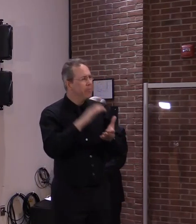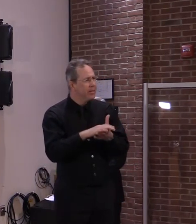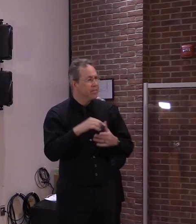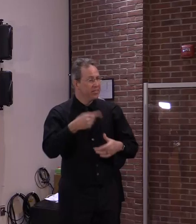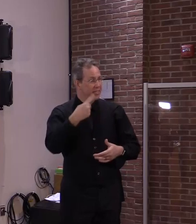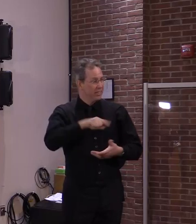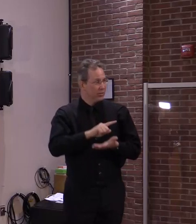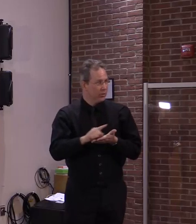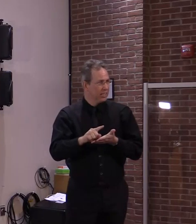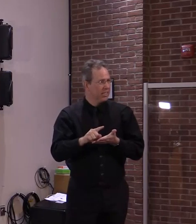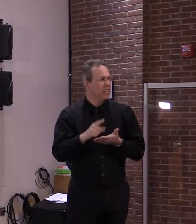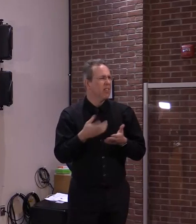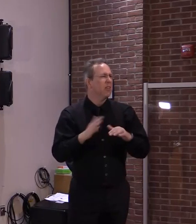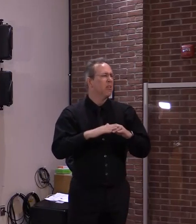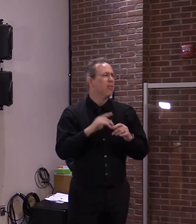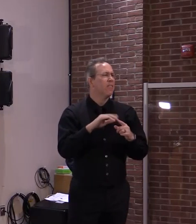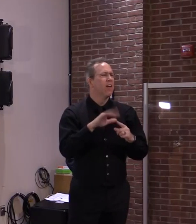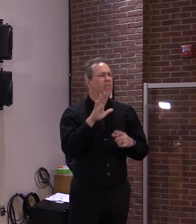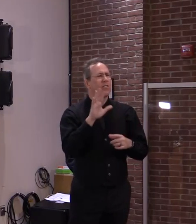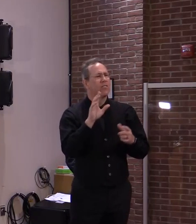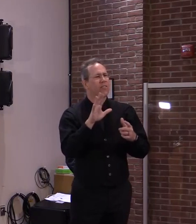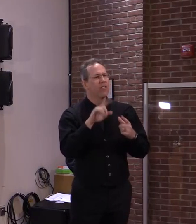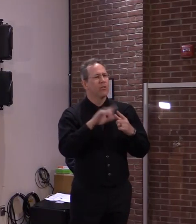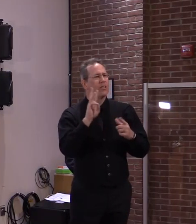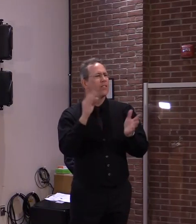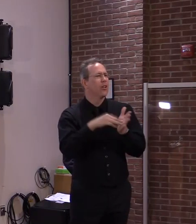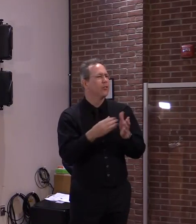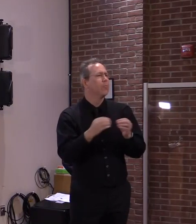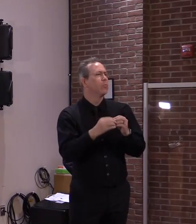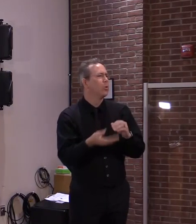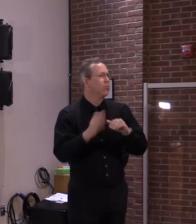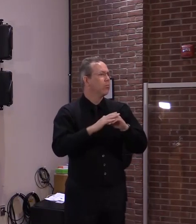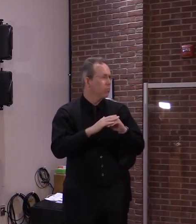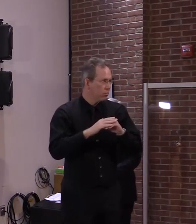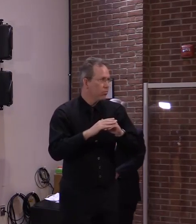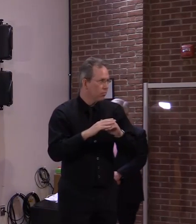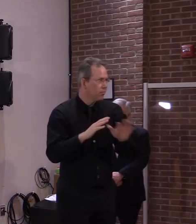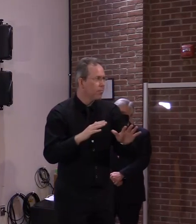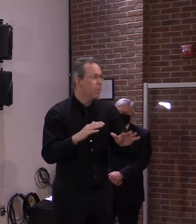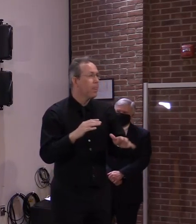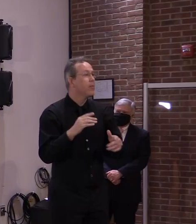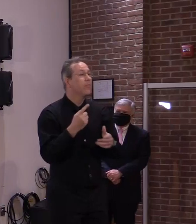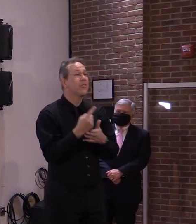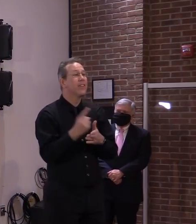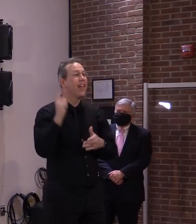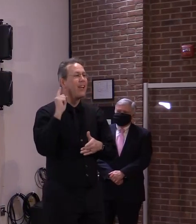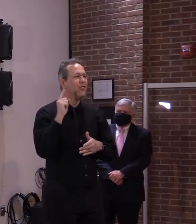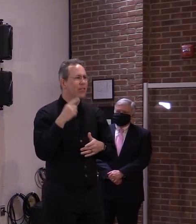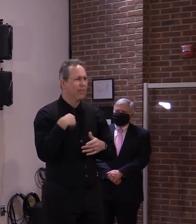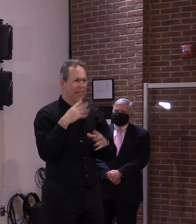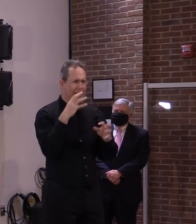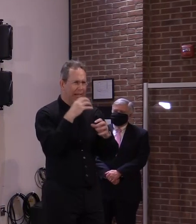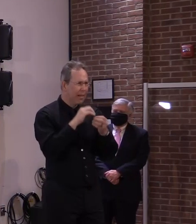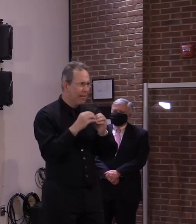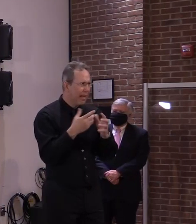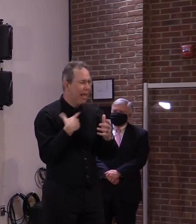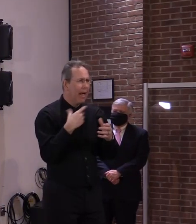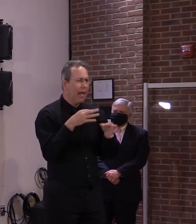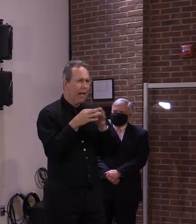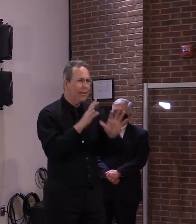than we got last week. What complicates last week just a little bit, not to try and complicate this any further, but we did receive